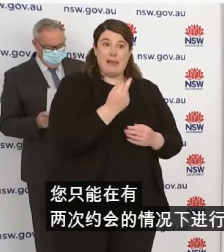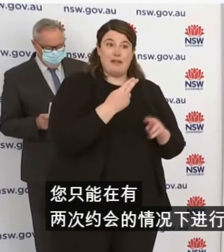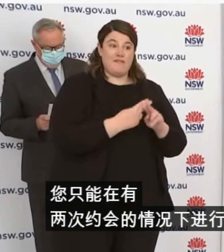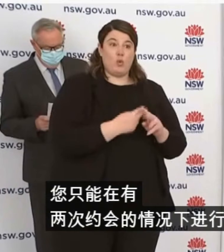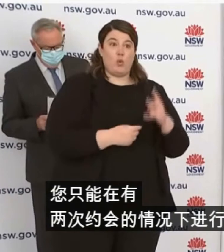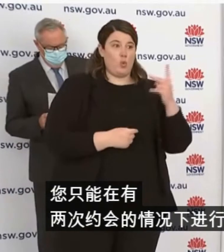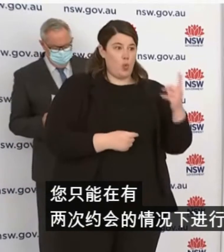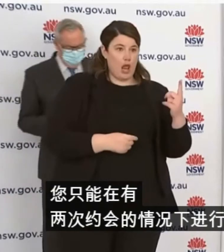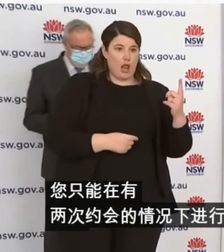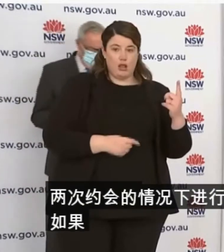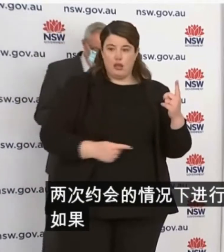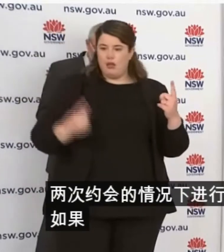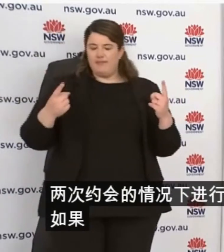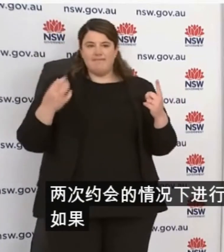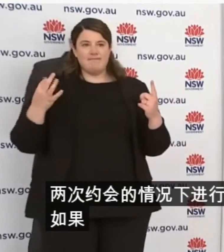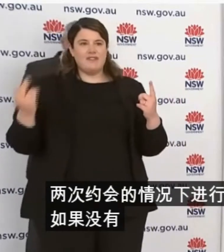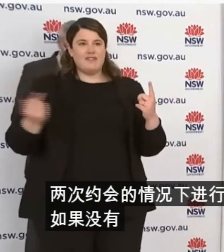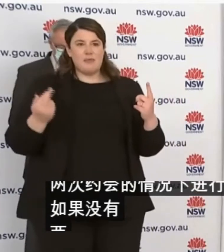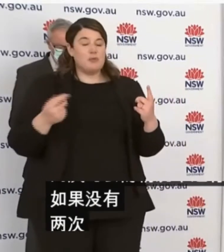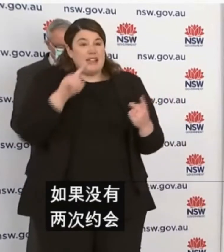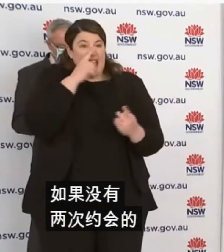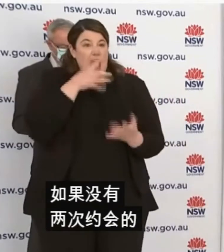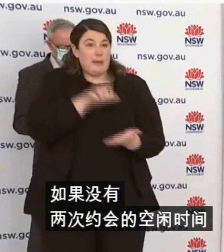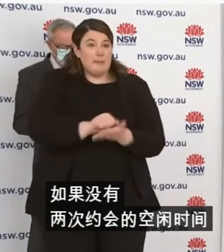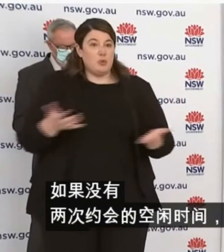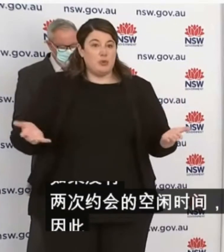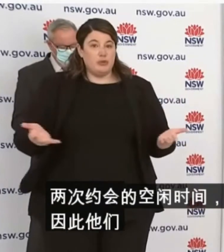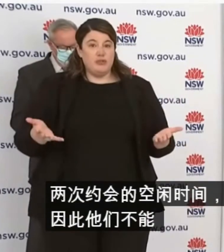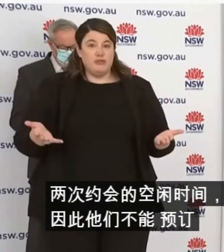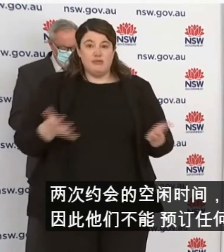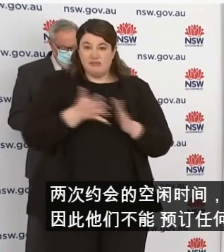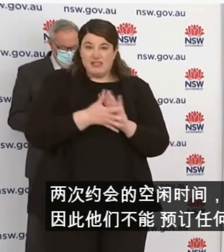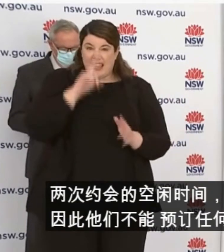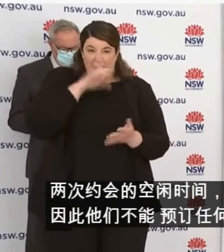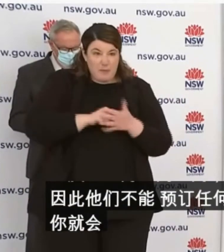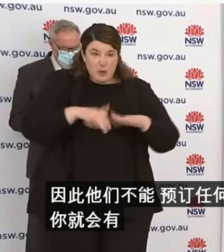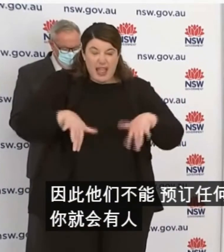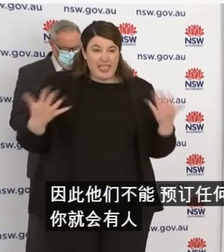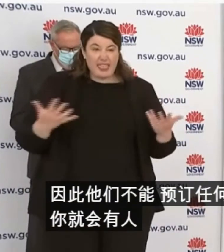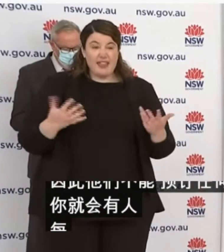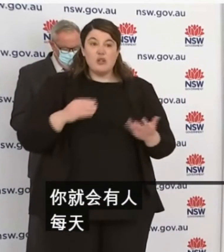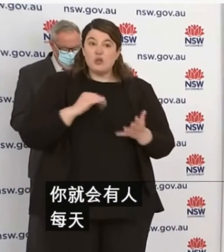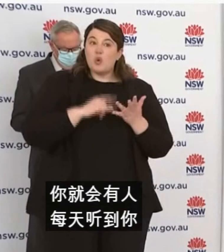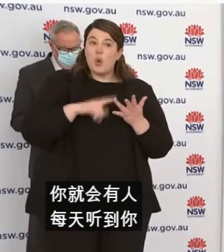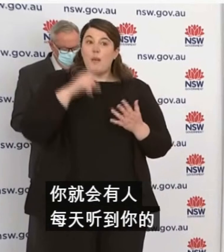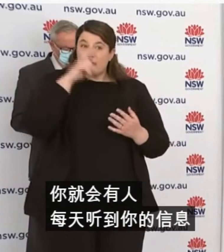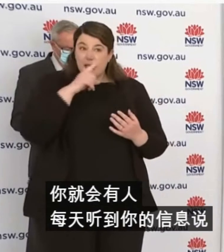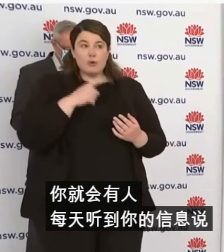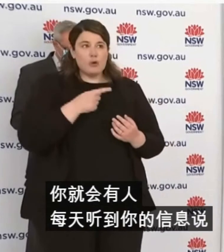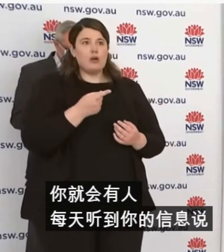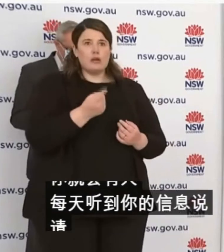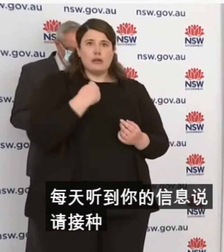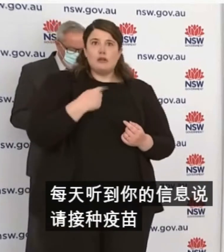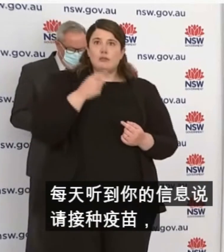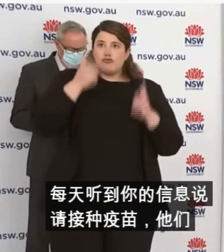2 appointments. And there isn't availability for 2 appointments, so therefore they can't book anything. So you've got people hearing your message every day